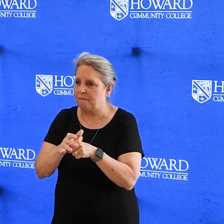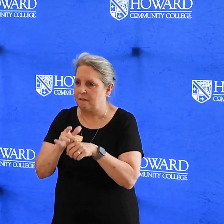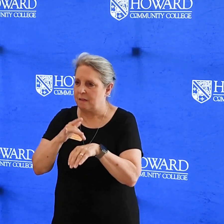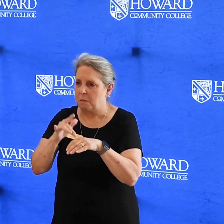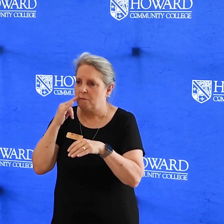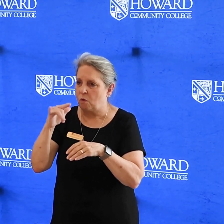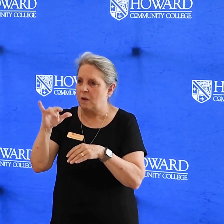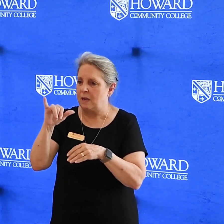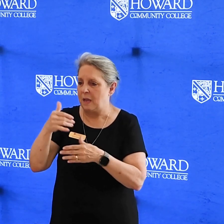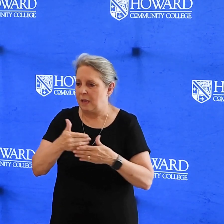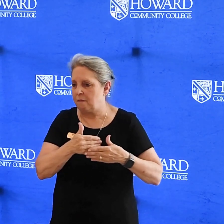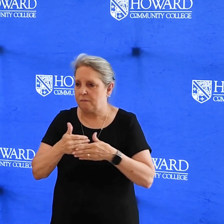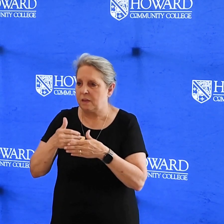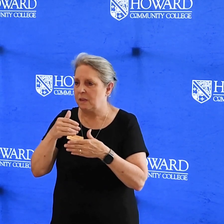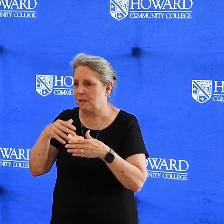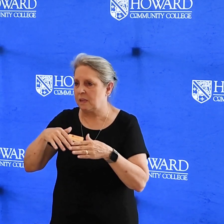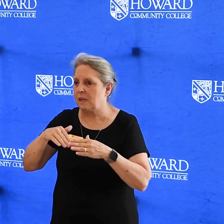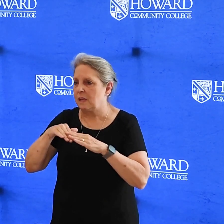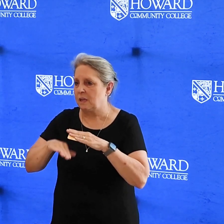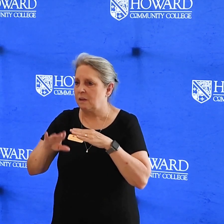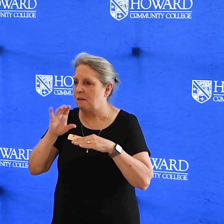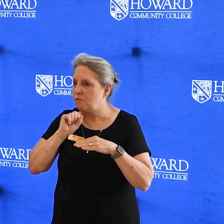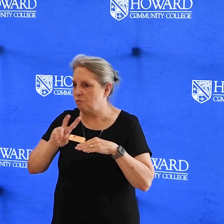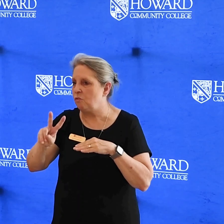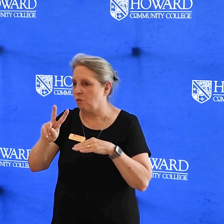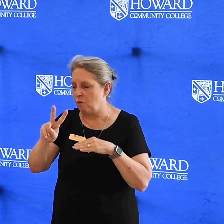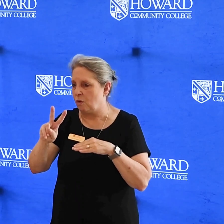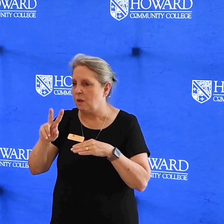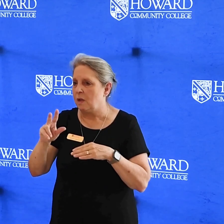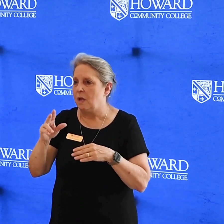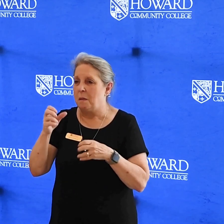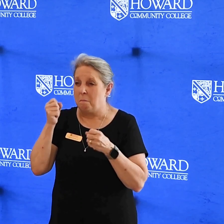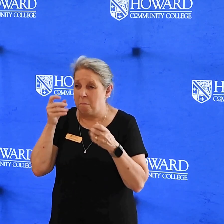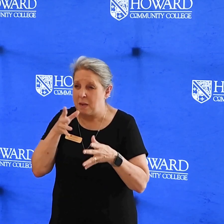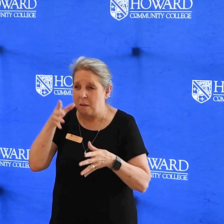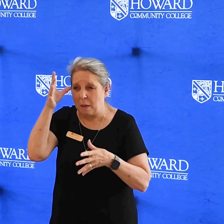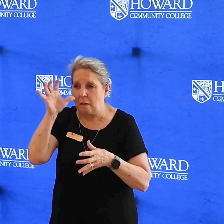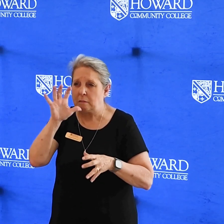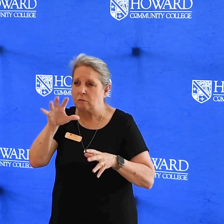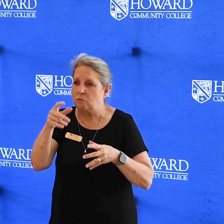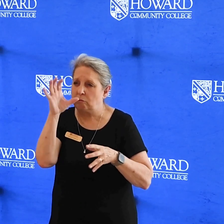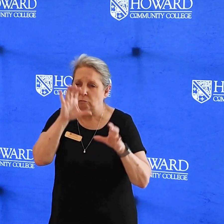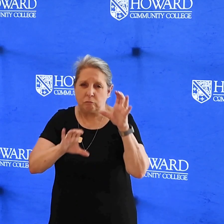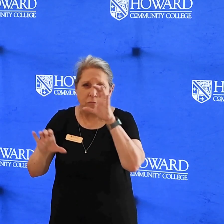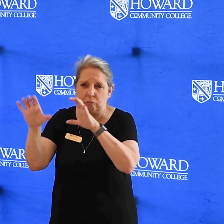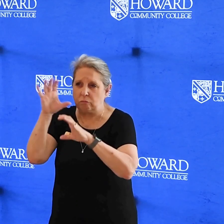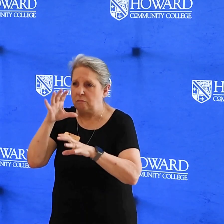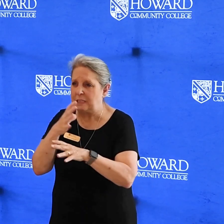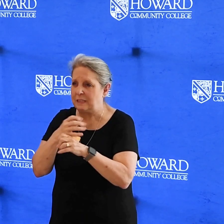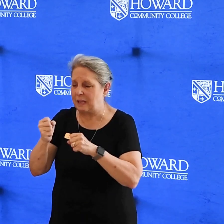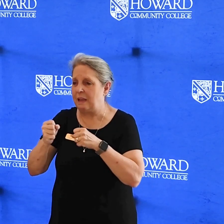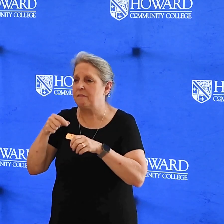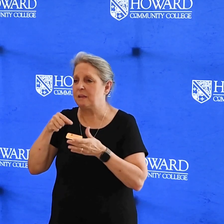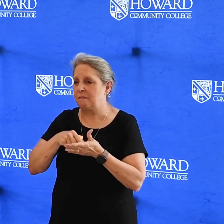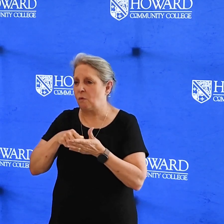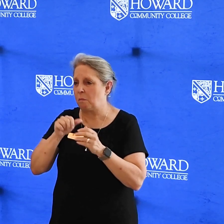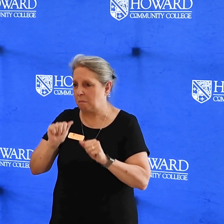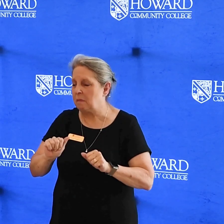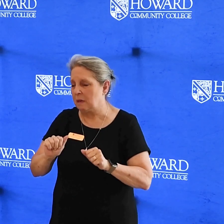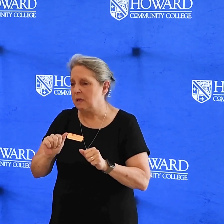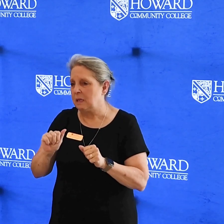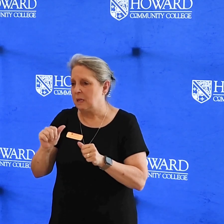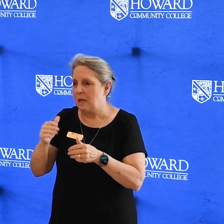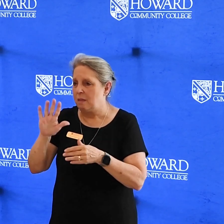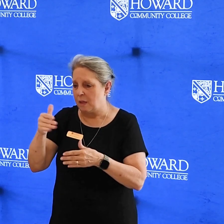and 2-year-olds. Numerous parents are scrambling to find safe and affordable daycare for their baby,